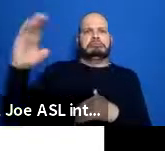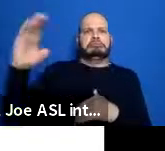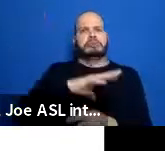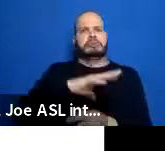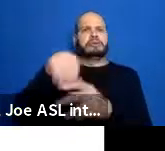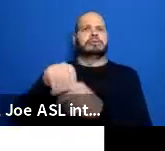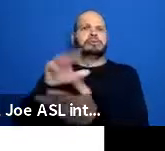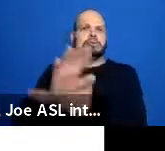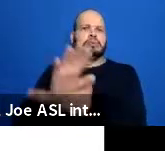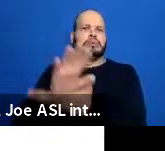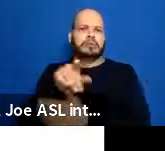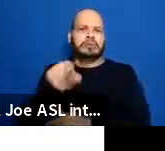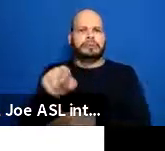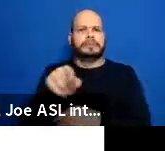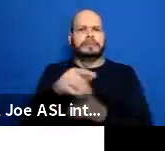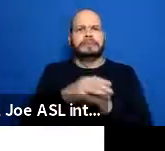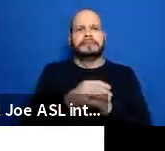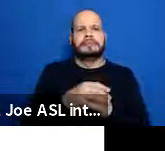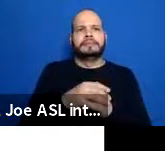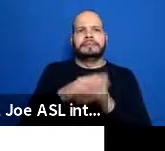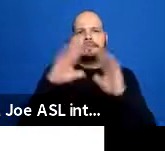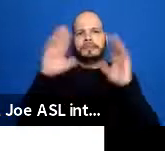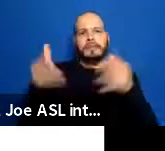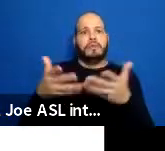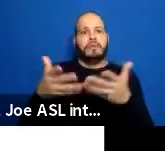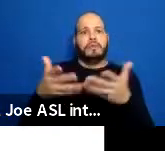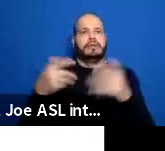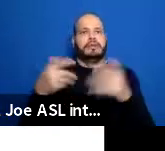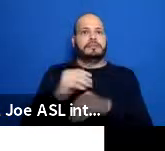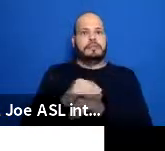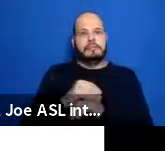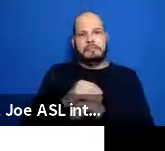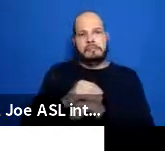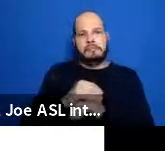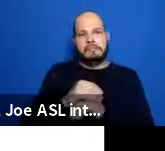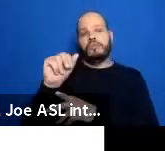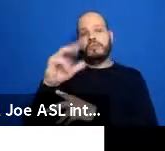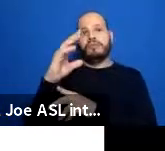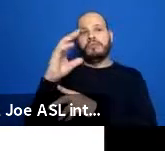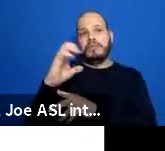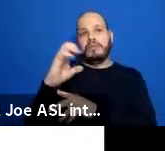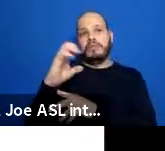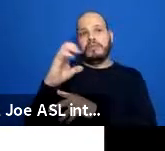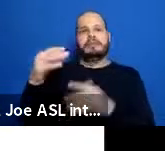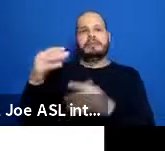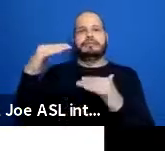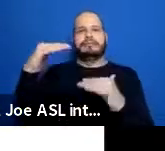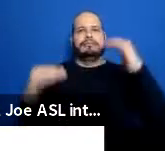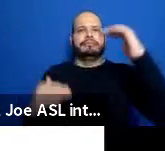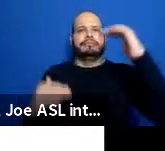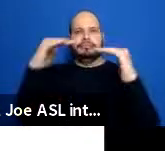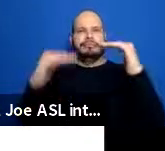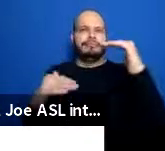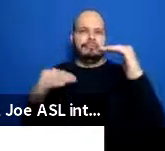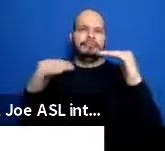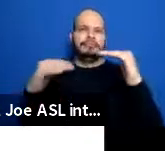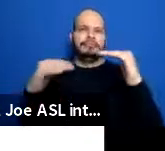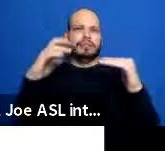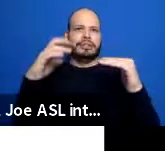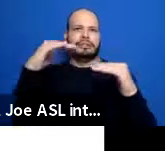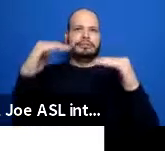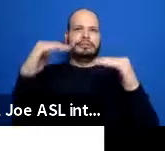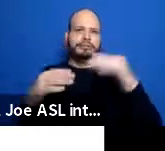and racial justice, and she is proud of her work with Free Minds, Free People, including this summer's